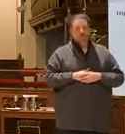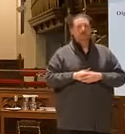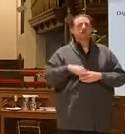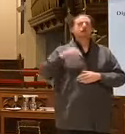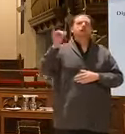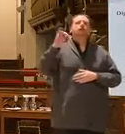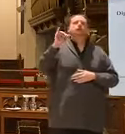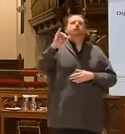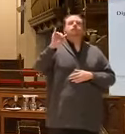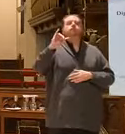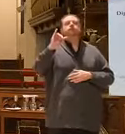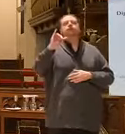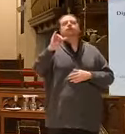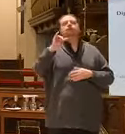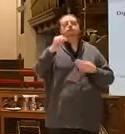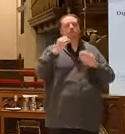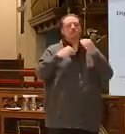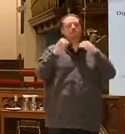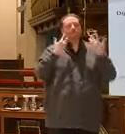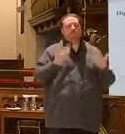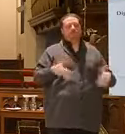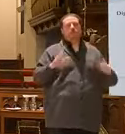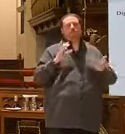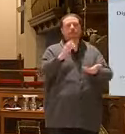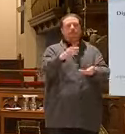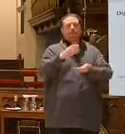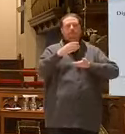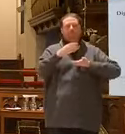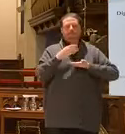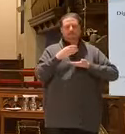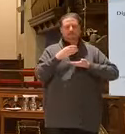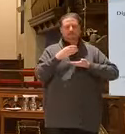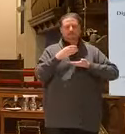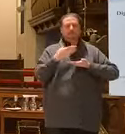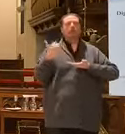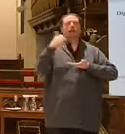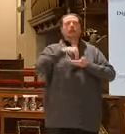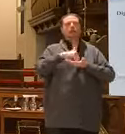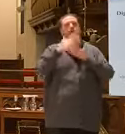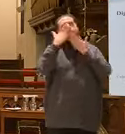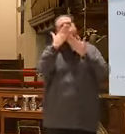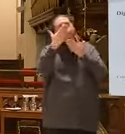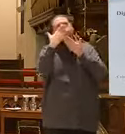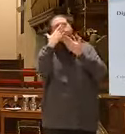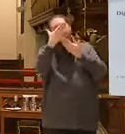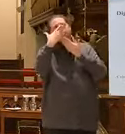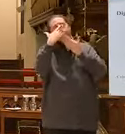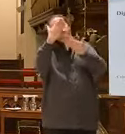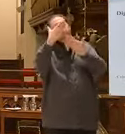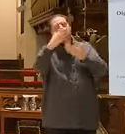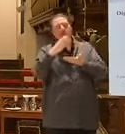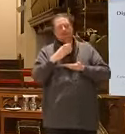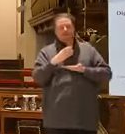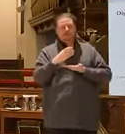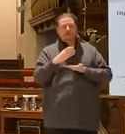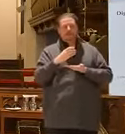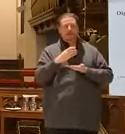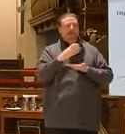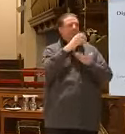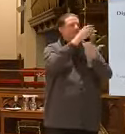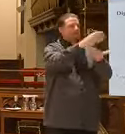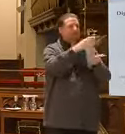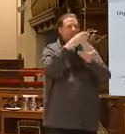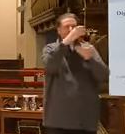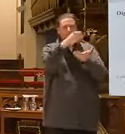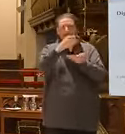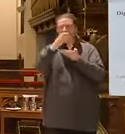In a similar way, when supper was ended, he took the chalice, and once more giving thanks, he gave it to